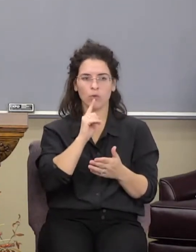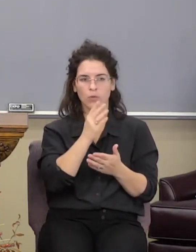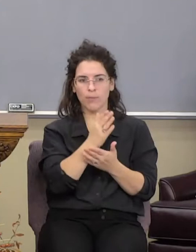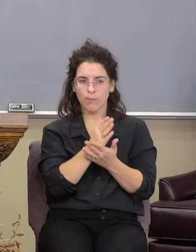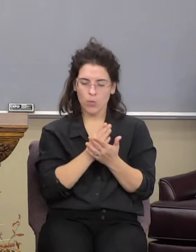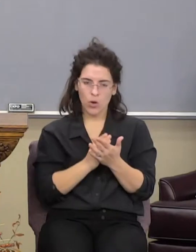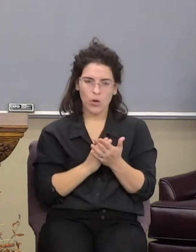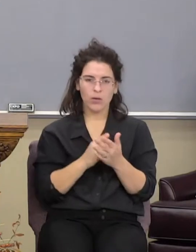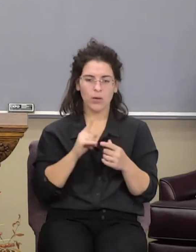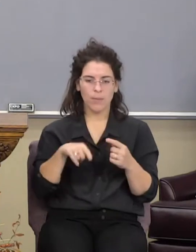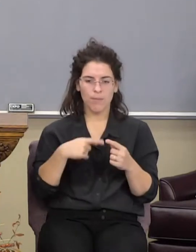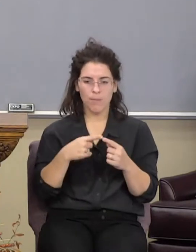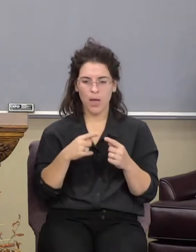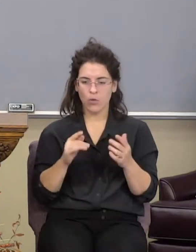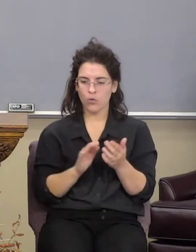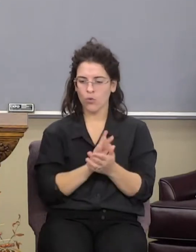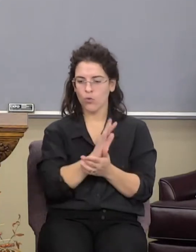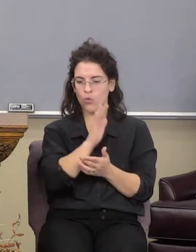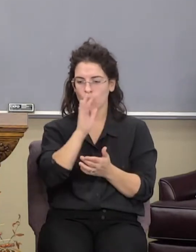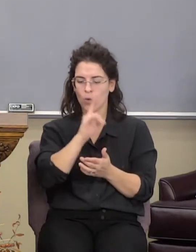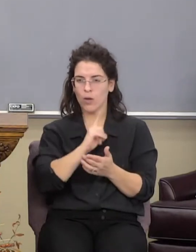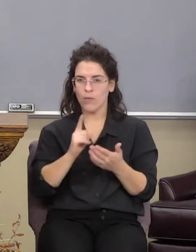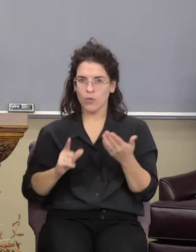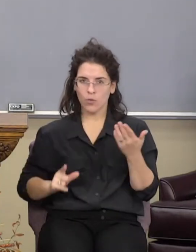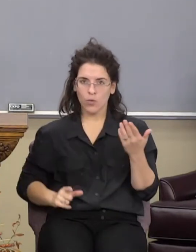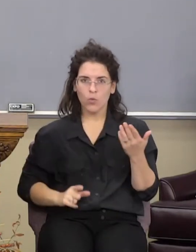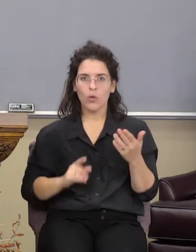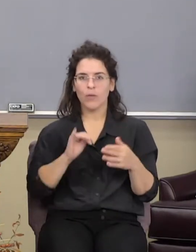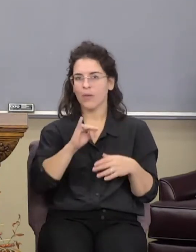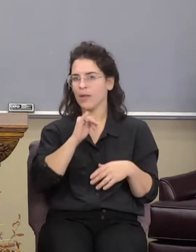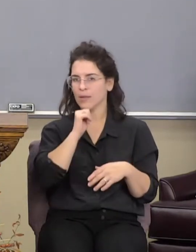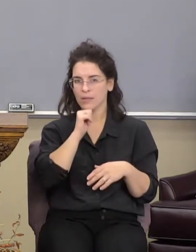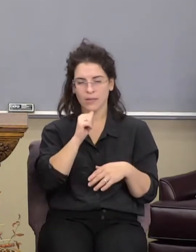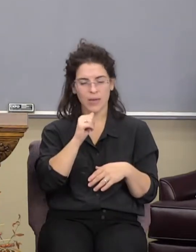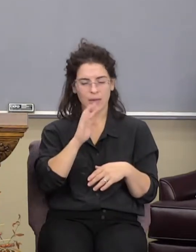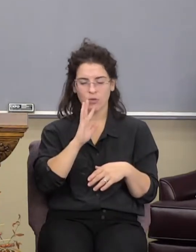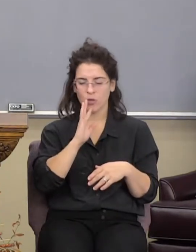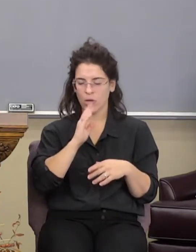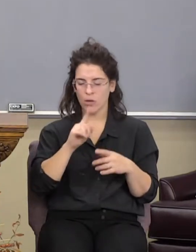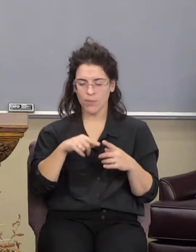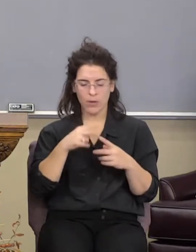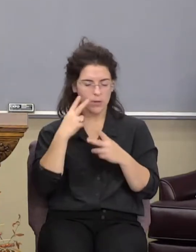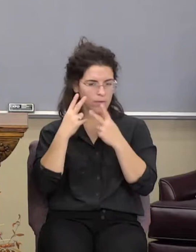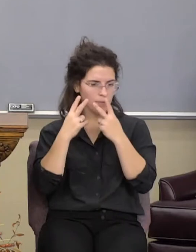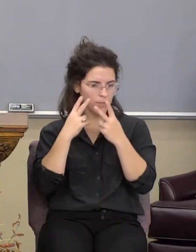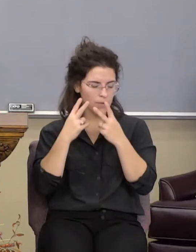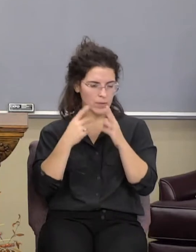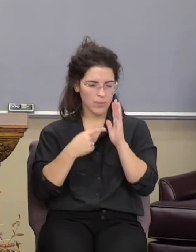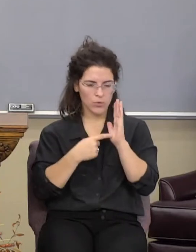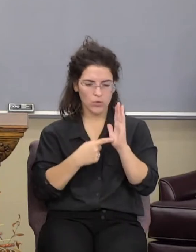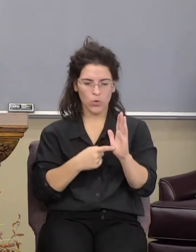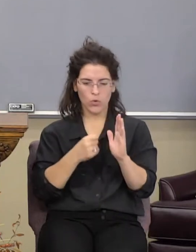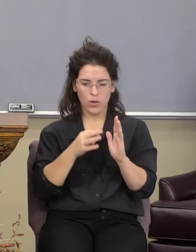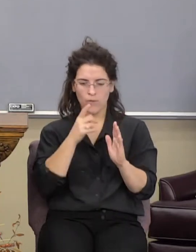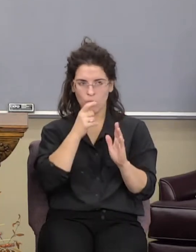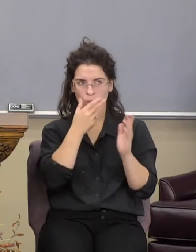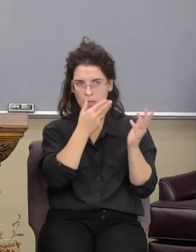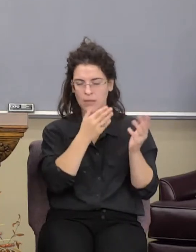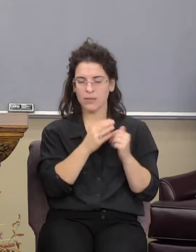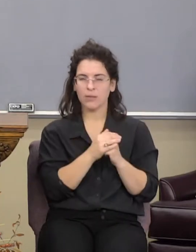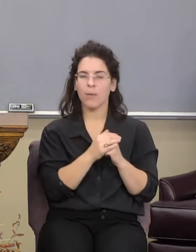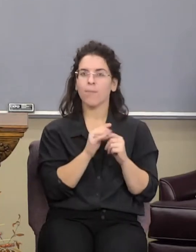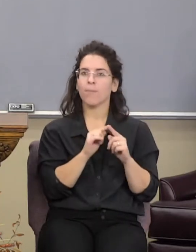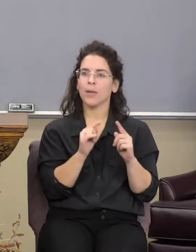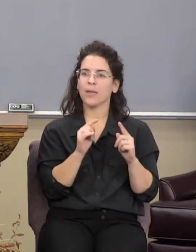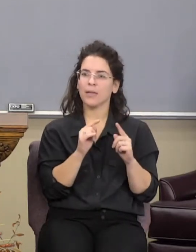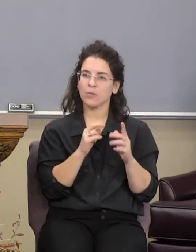aspect regarding the glory of the Lord that isn't referring to, again, the visible manifestation of who he is, but it